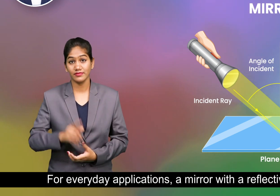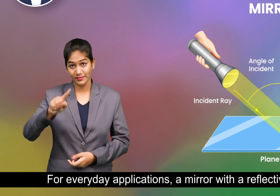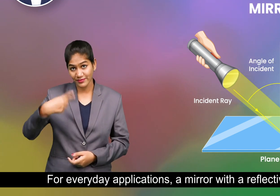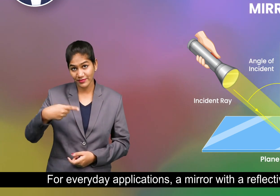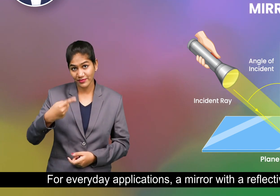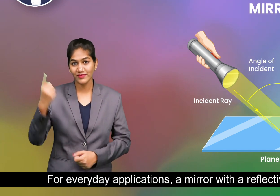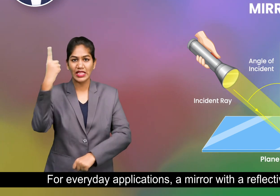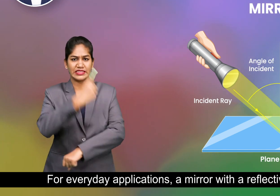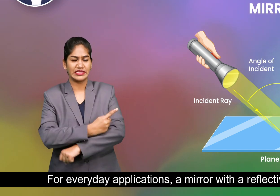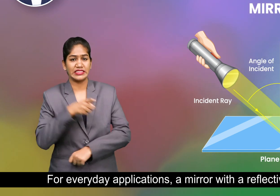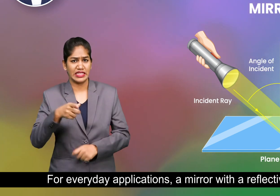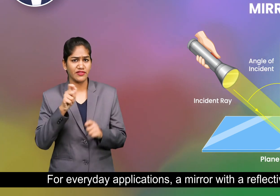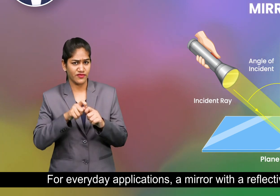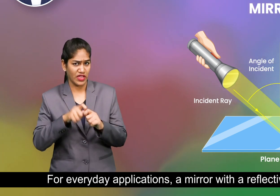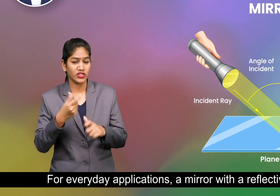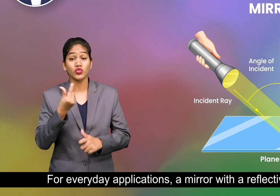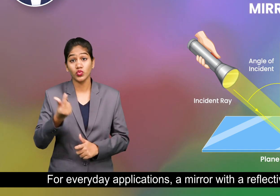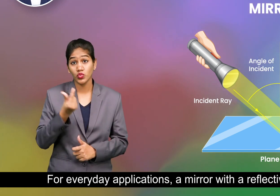For everyday applications,